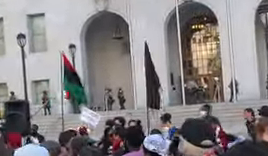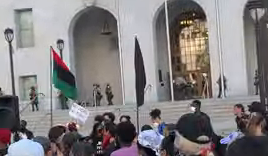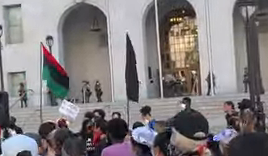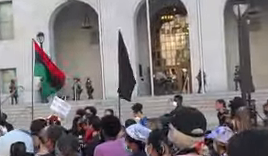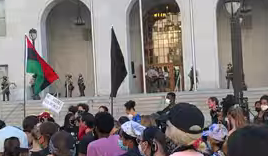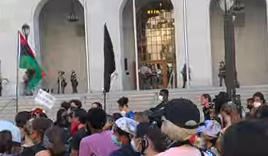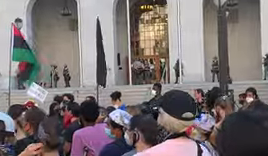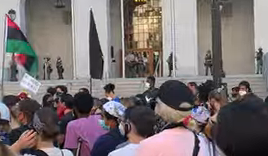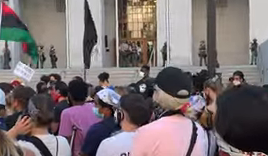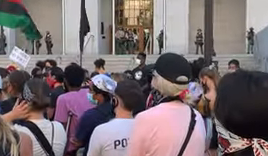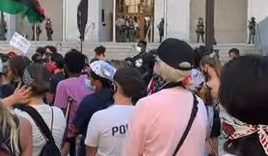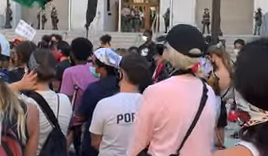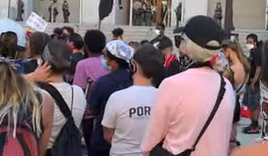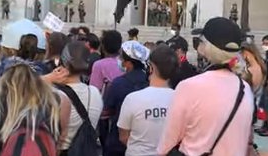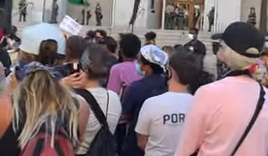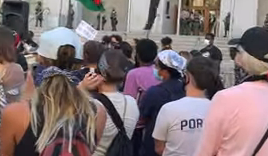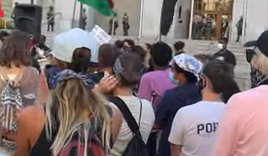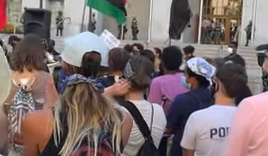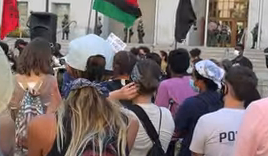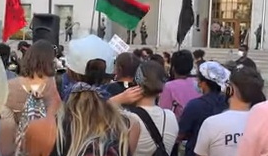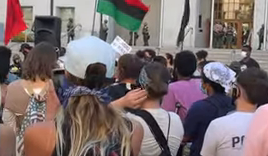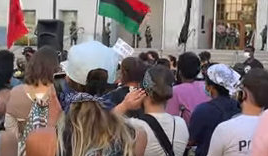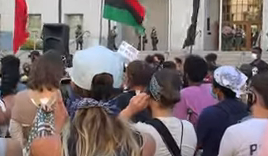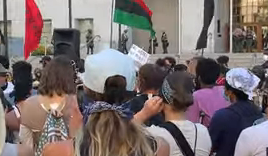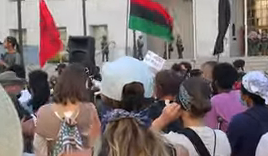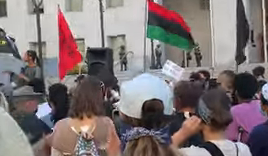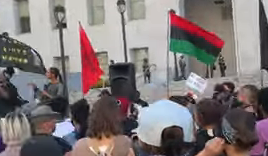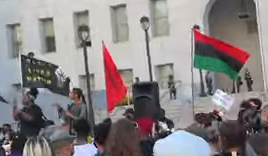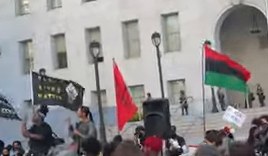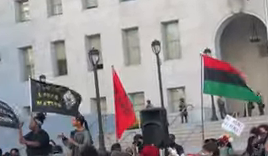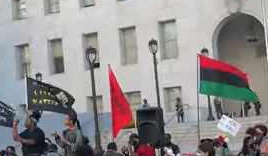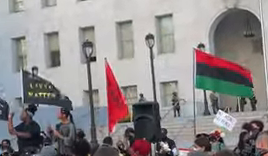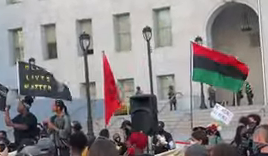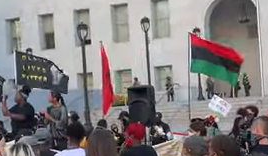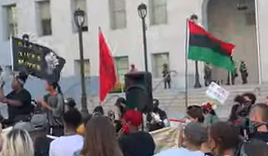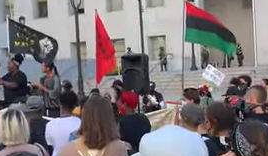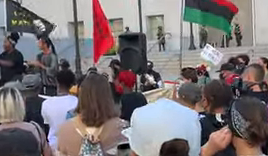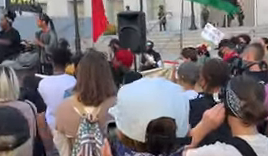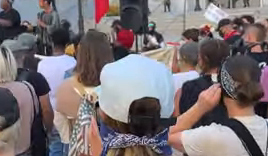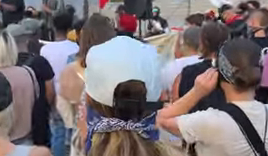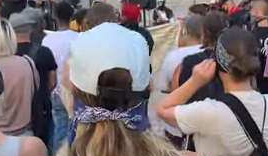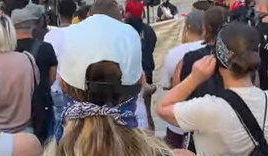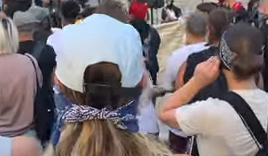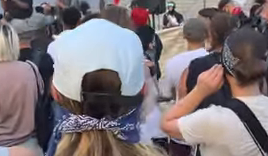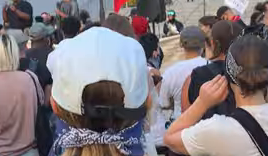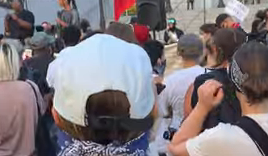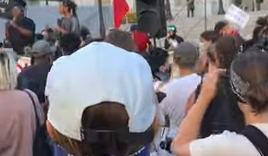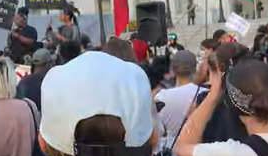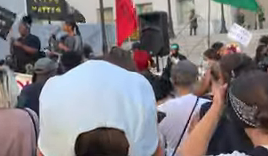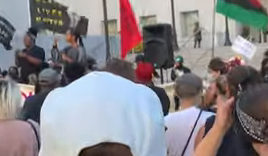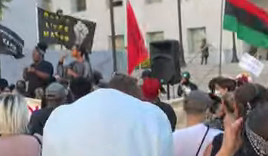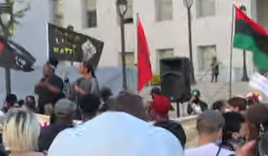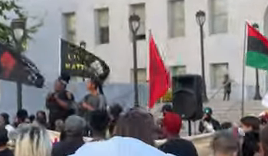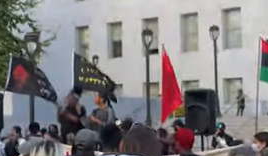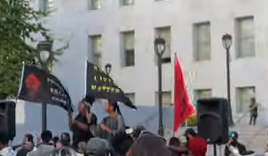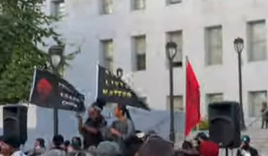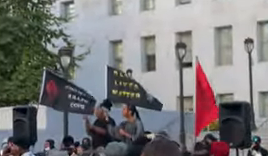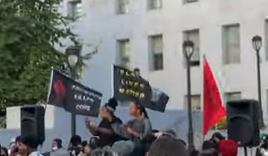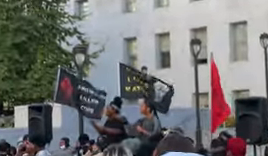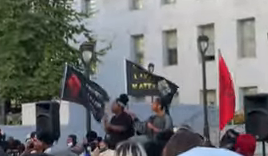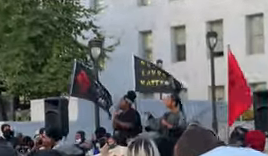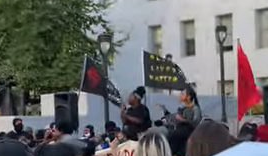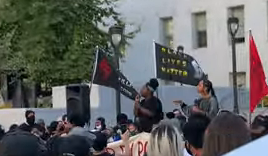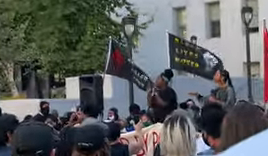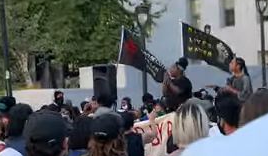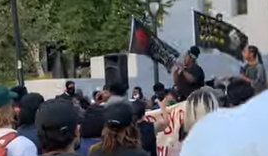Because remember, the only people that come out of protest, that risk life and limb, that see the world as